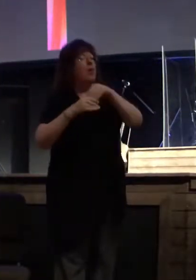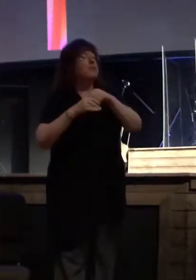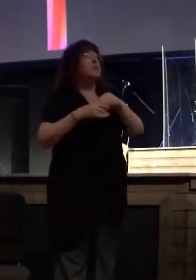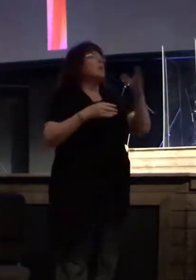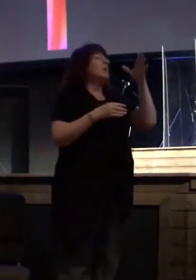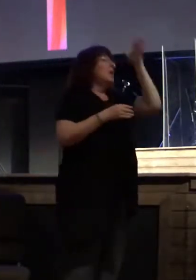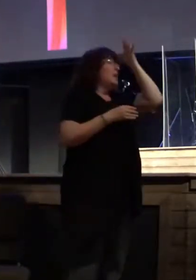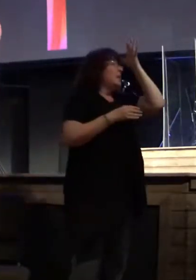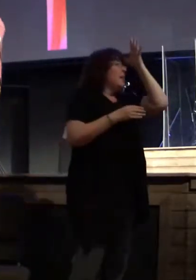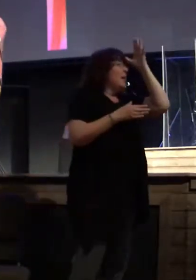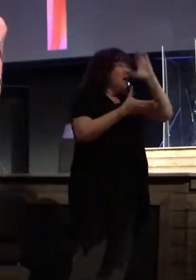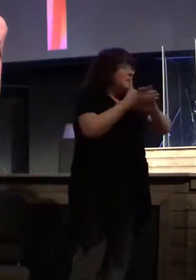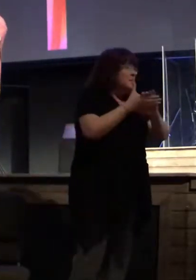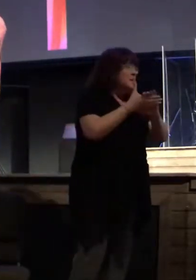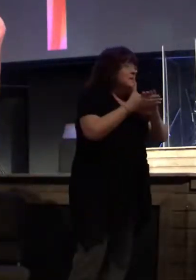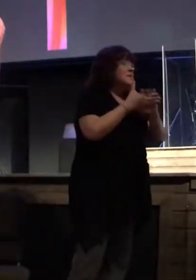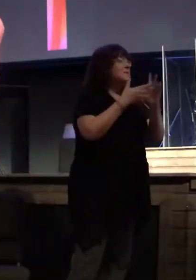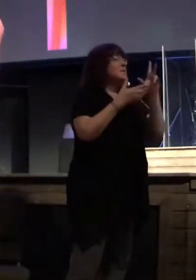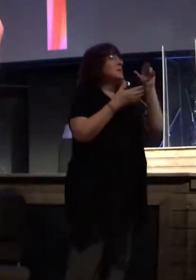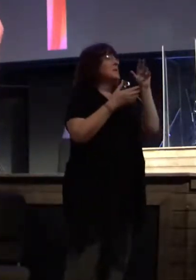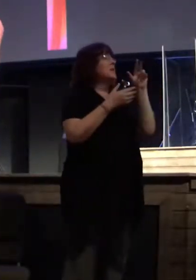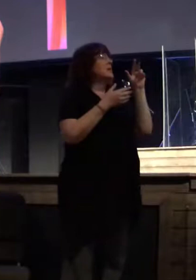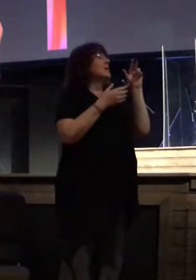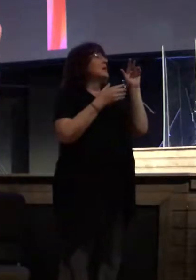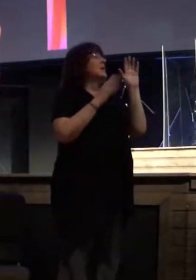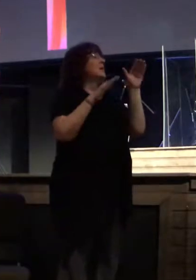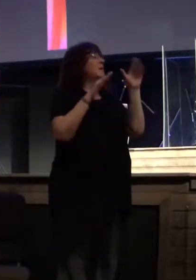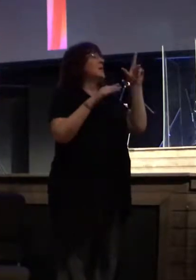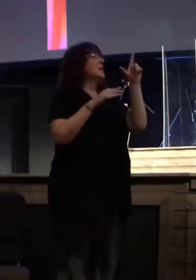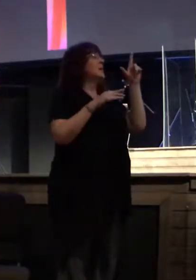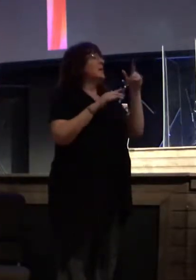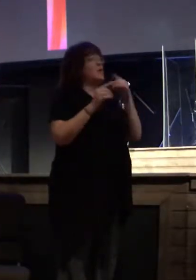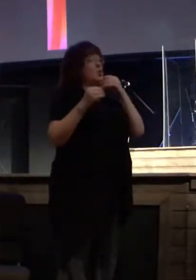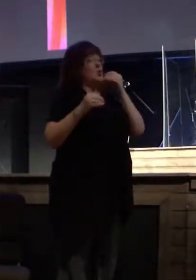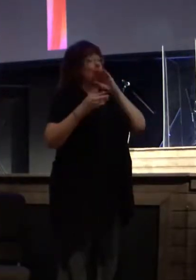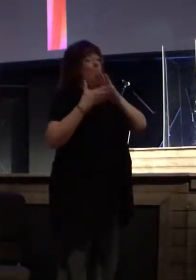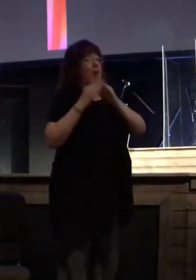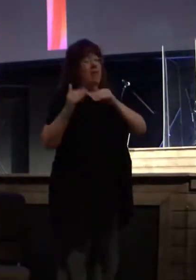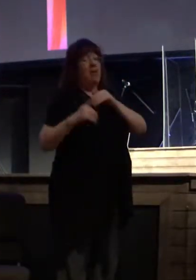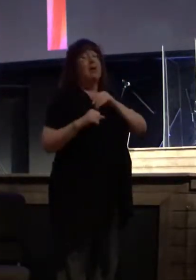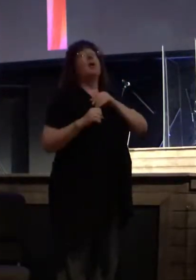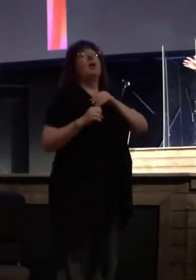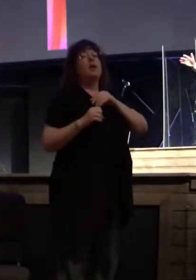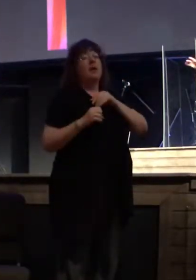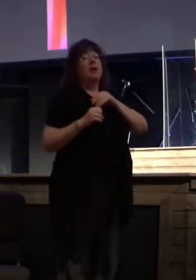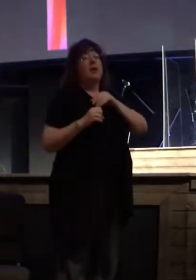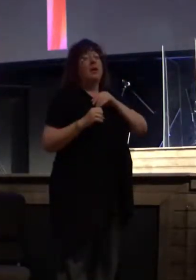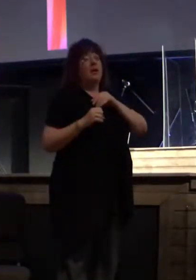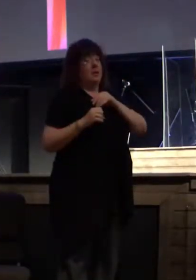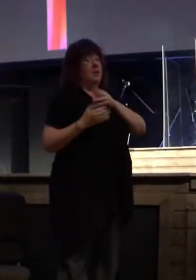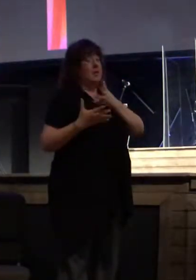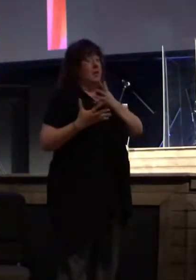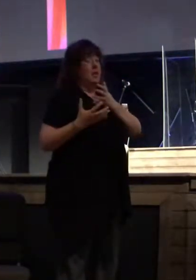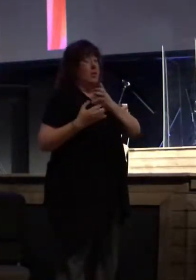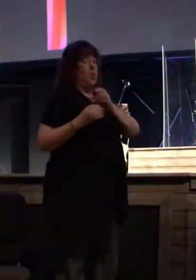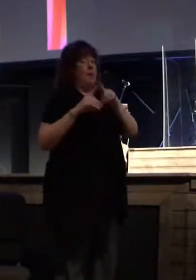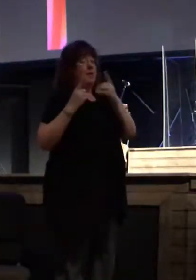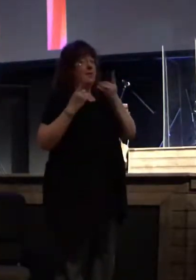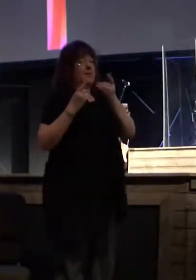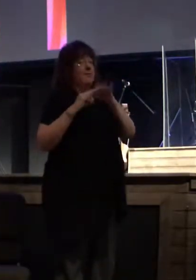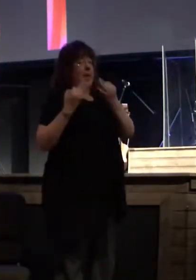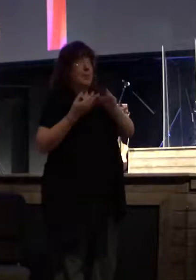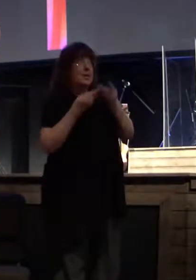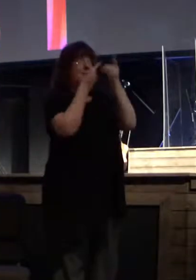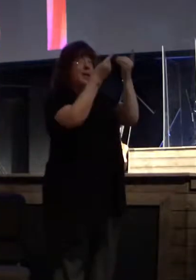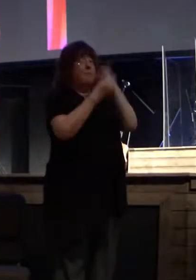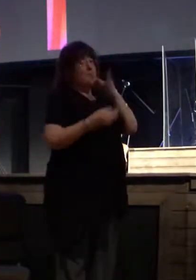pro tip. Right, lean in. Lean over to your wife right now and say, hey, do you want to get our family dedicated